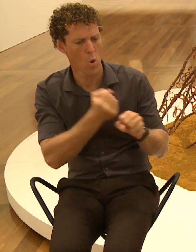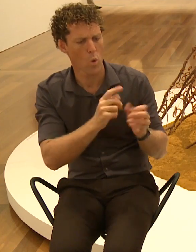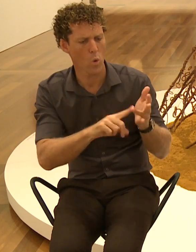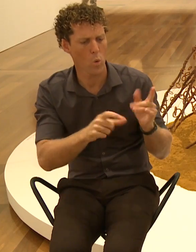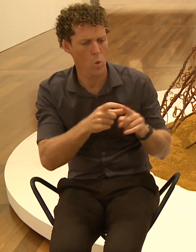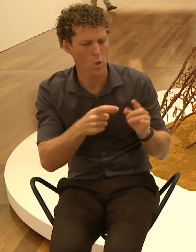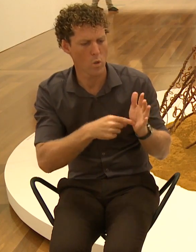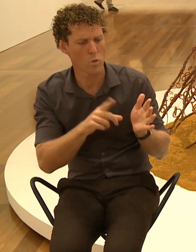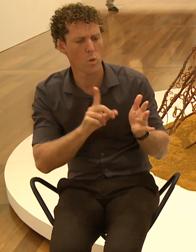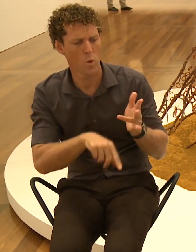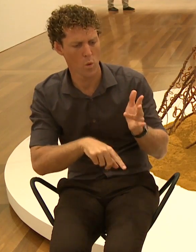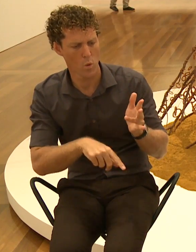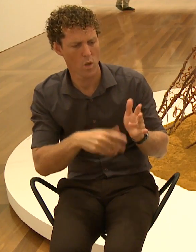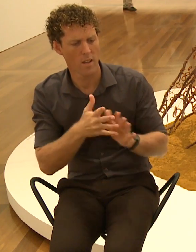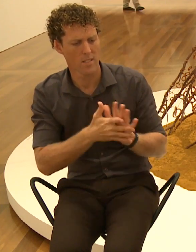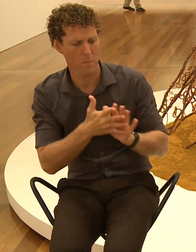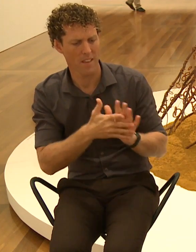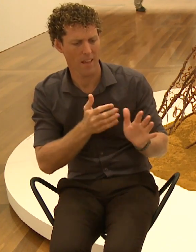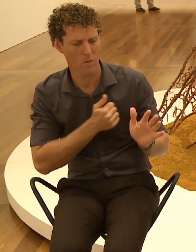container vessel type in my